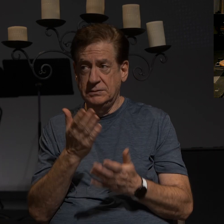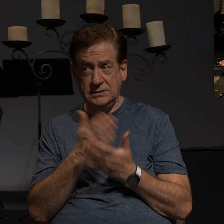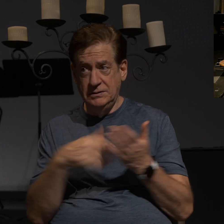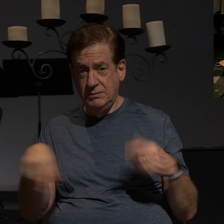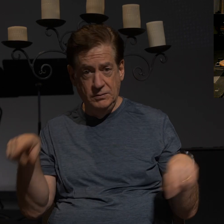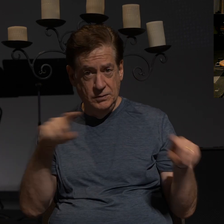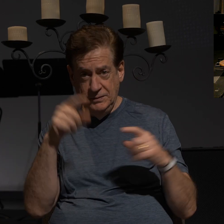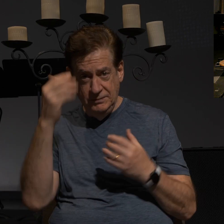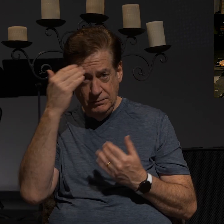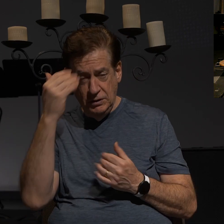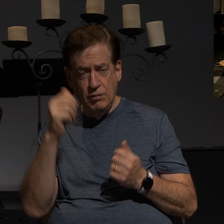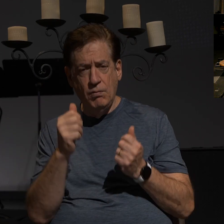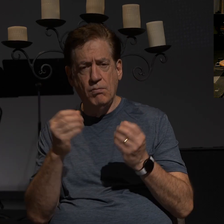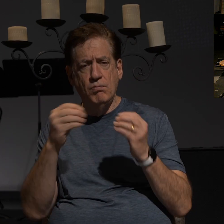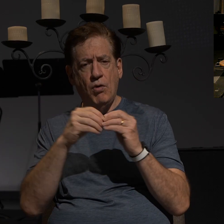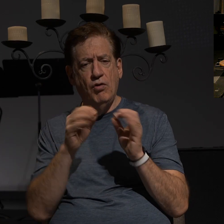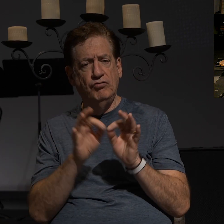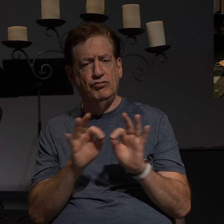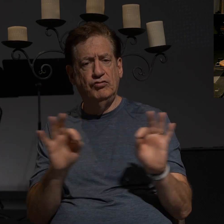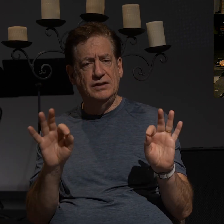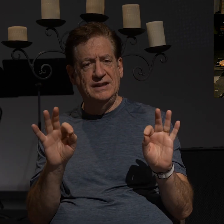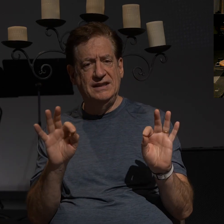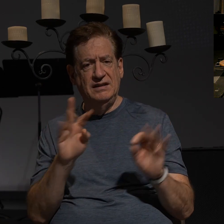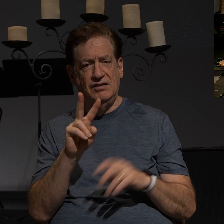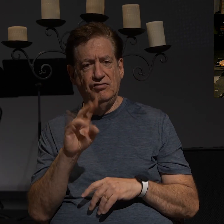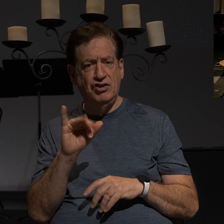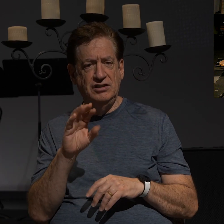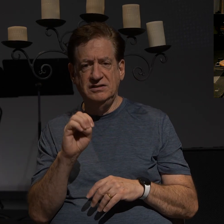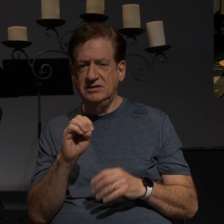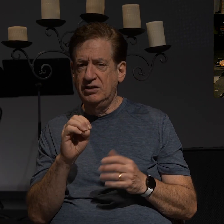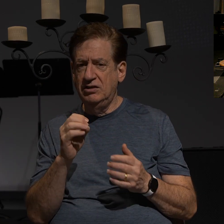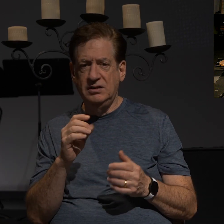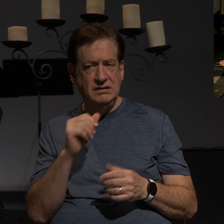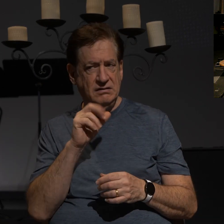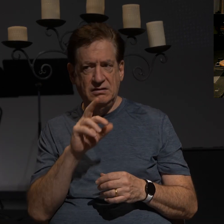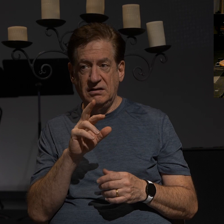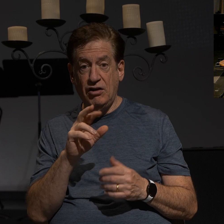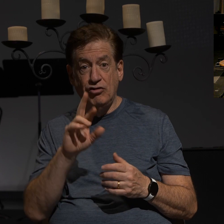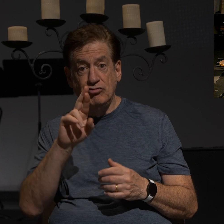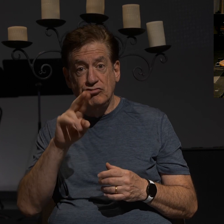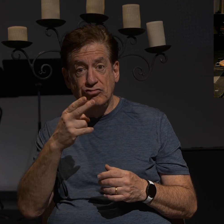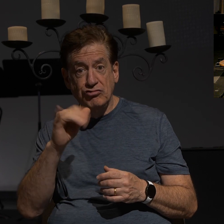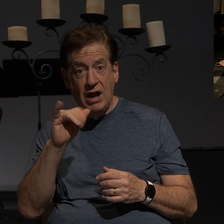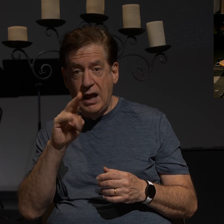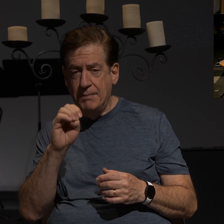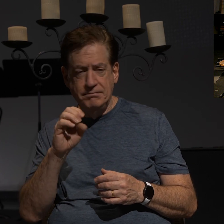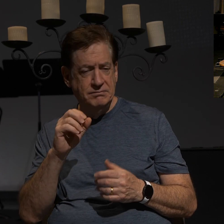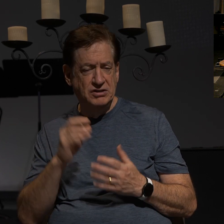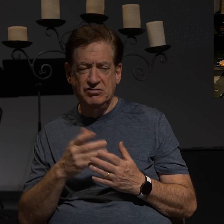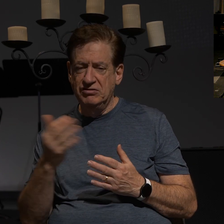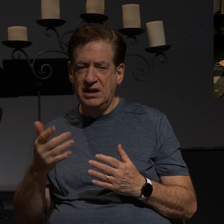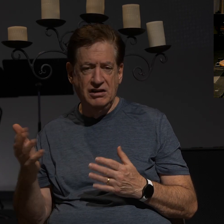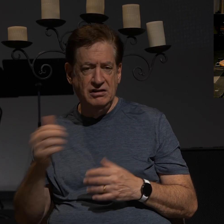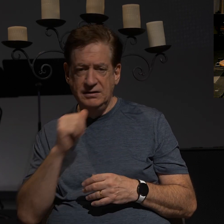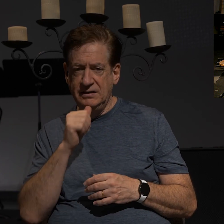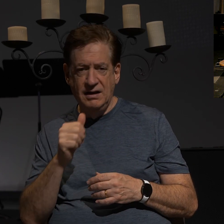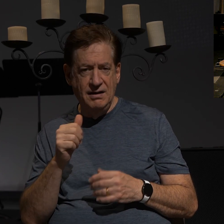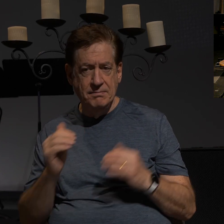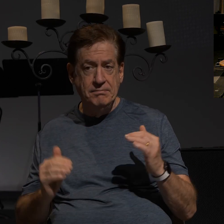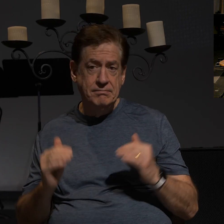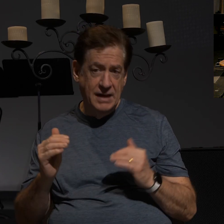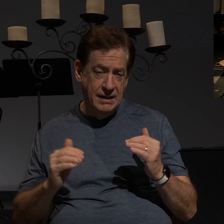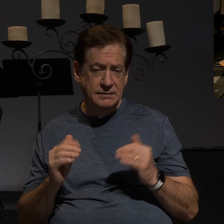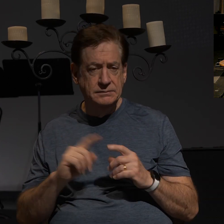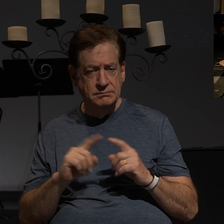familiar with. It was more free verse. Rarely did it rhyme. Often the lines would be balanced. There'd be a parallelism to it.